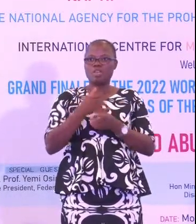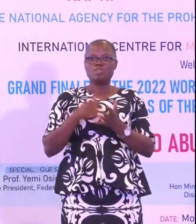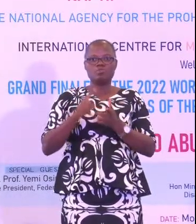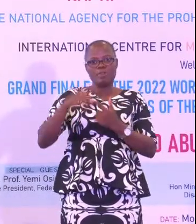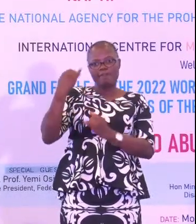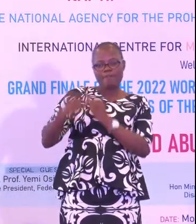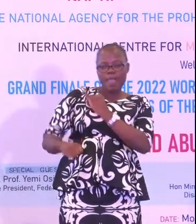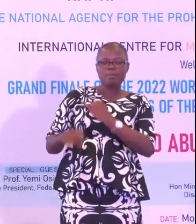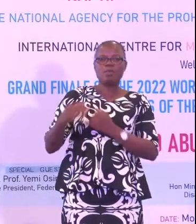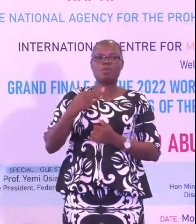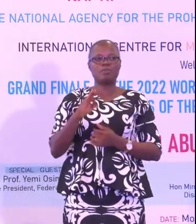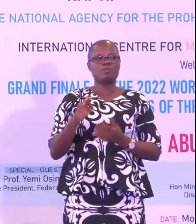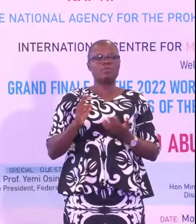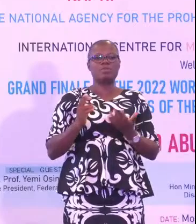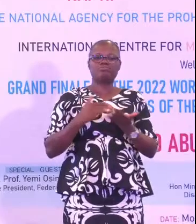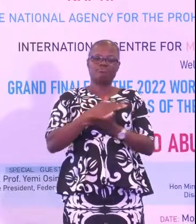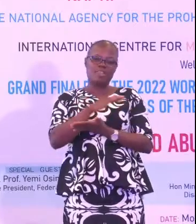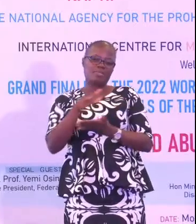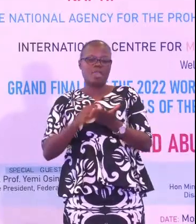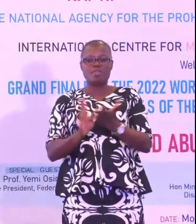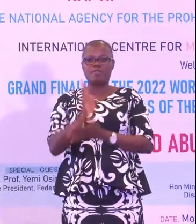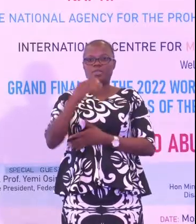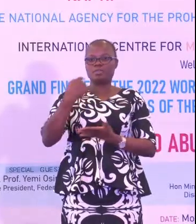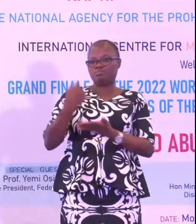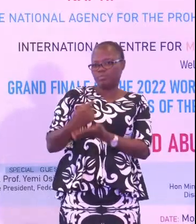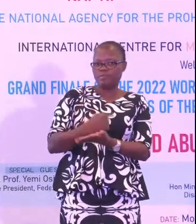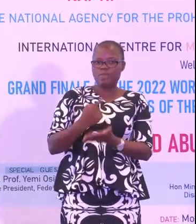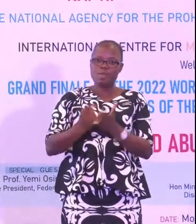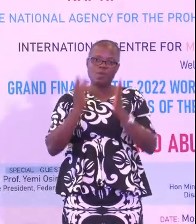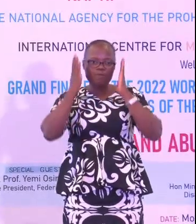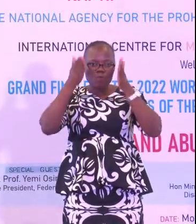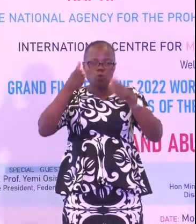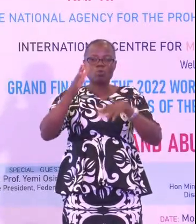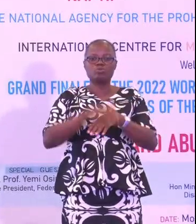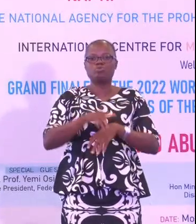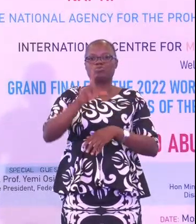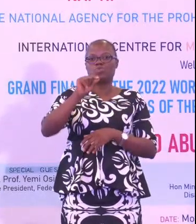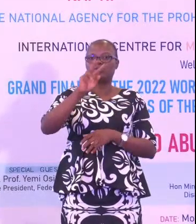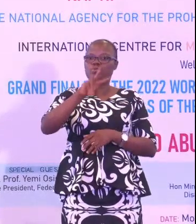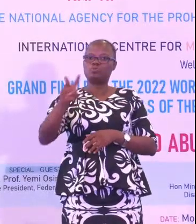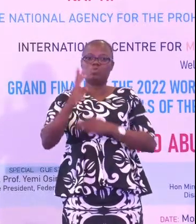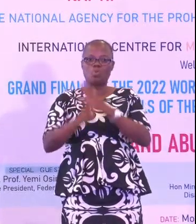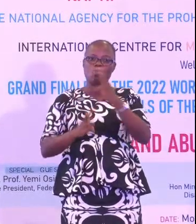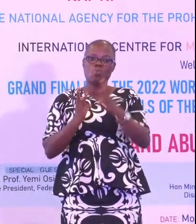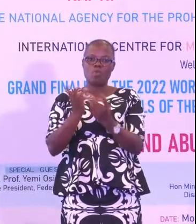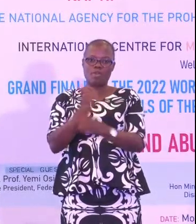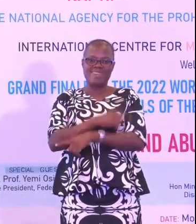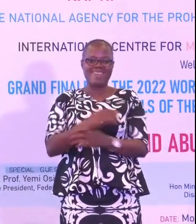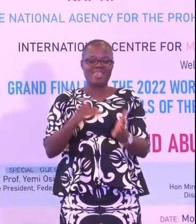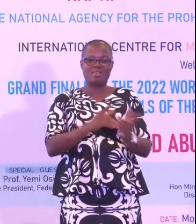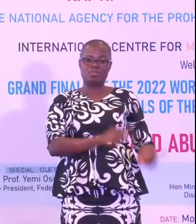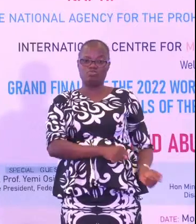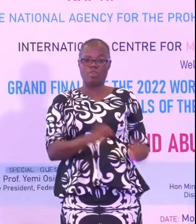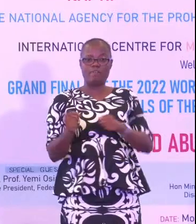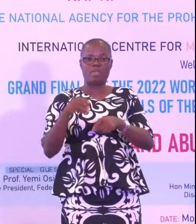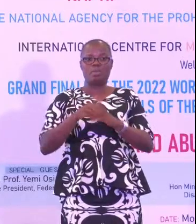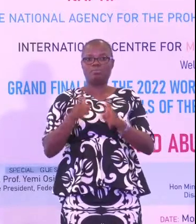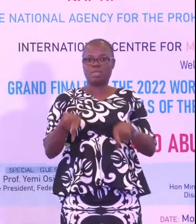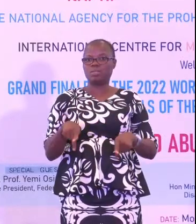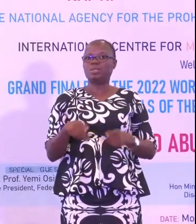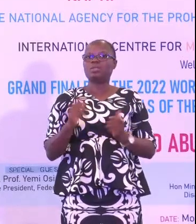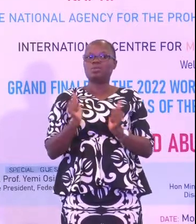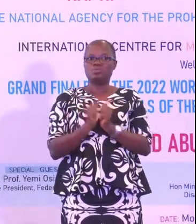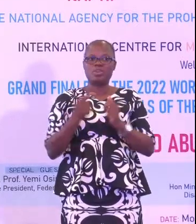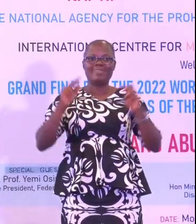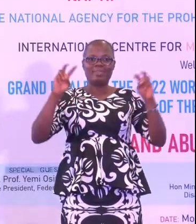of the inter-university debate focused on the 2022 World Day Against Trafficking in Persons with